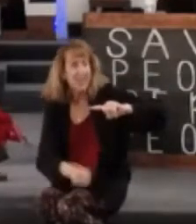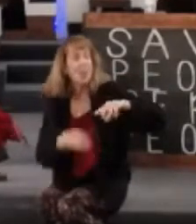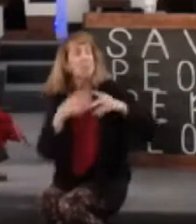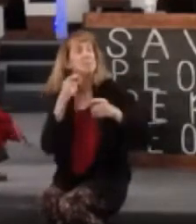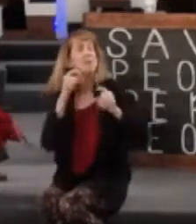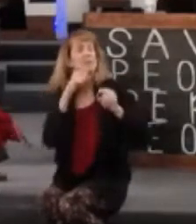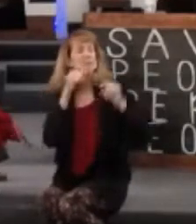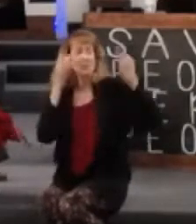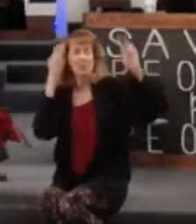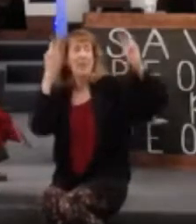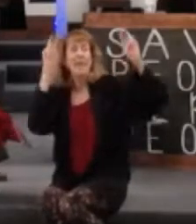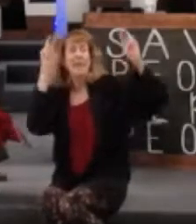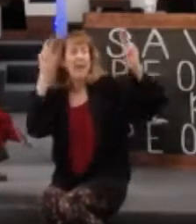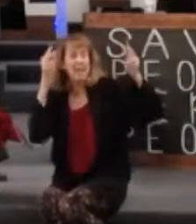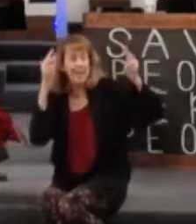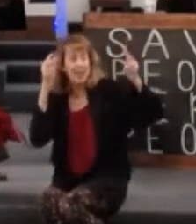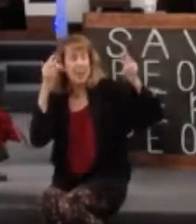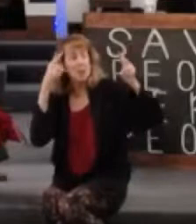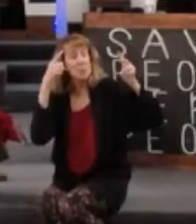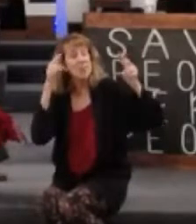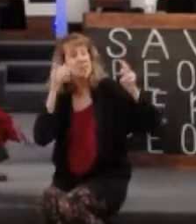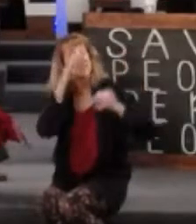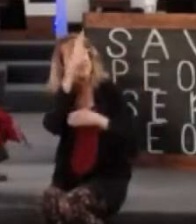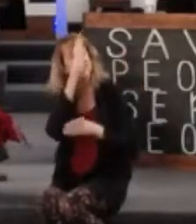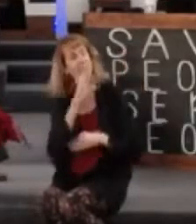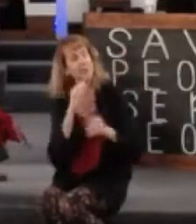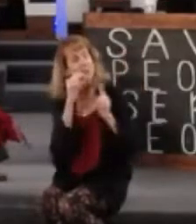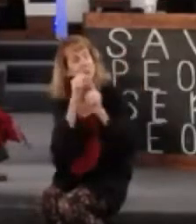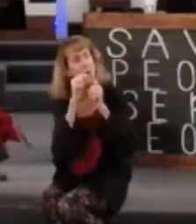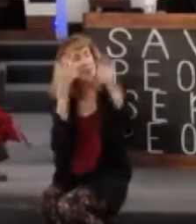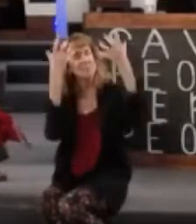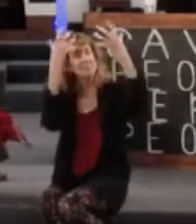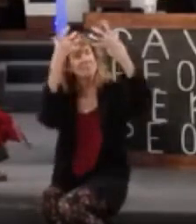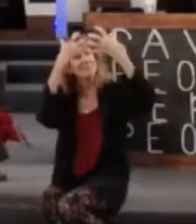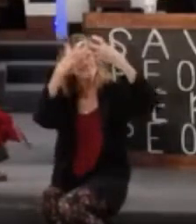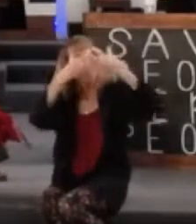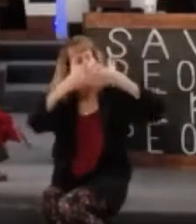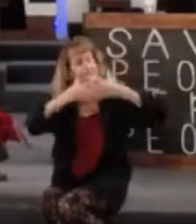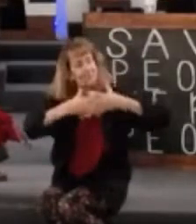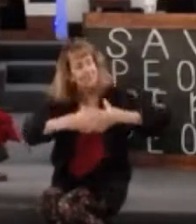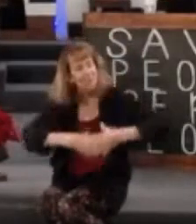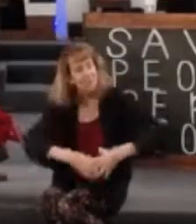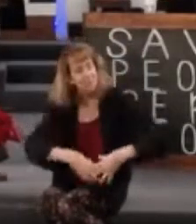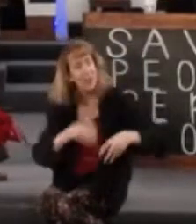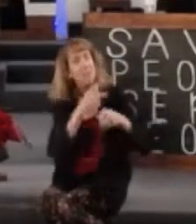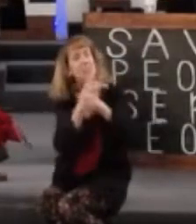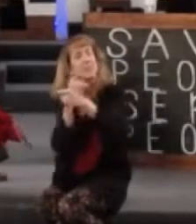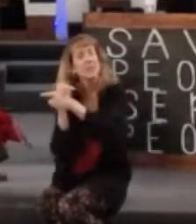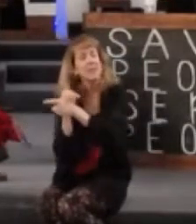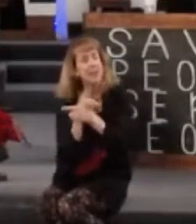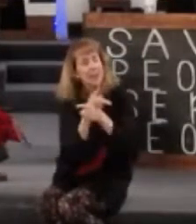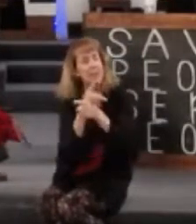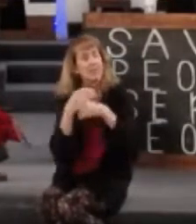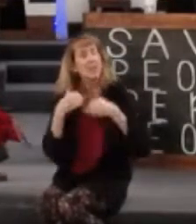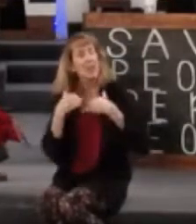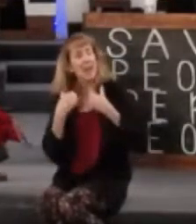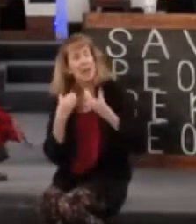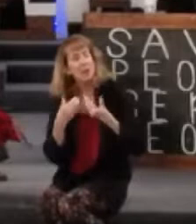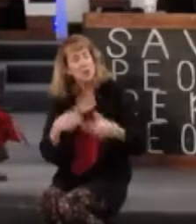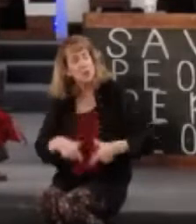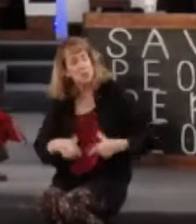Now, reading starting with chapter 5, verse 15, "Be very careful then how you live, not